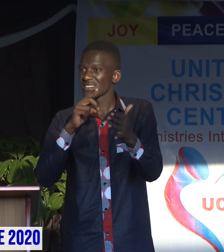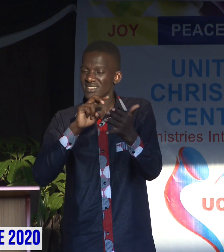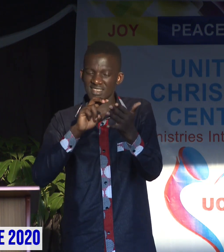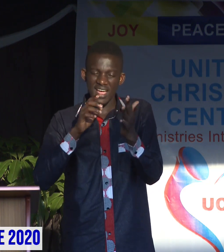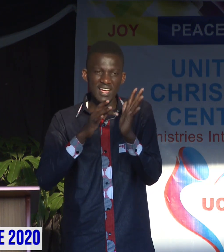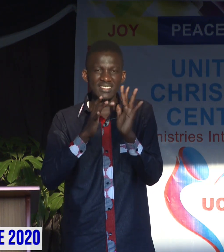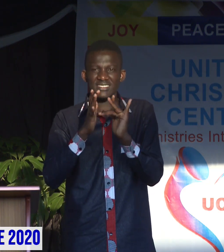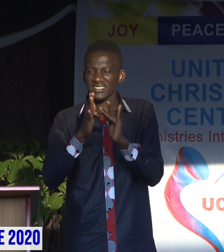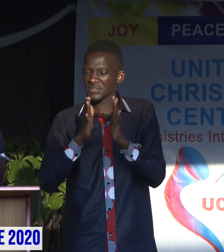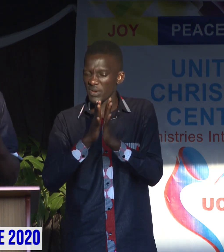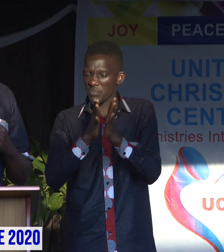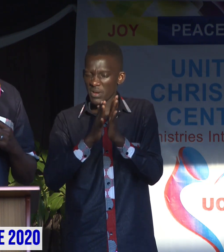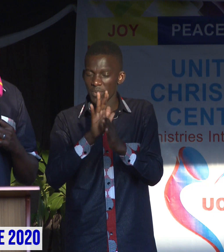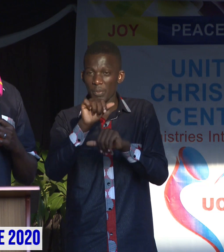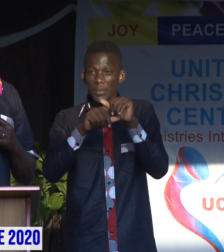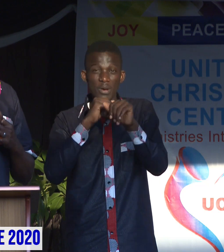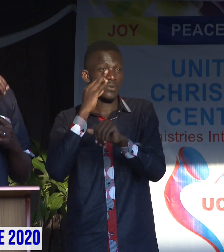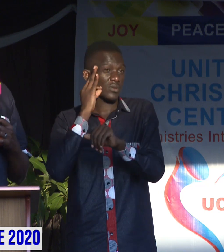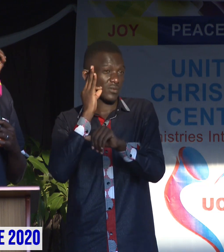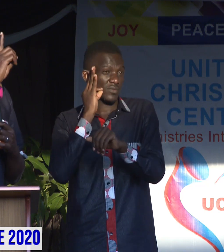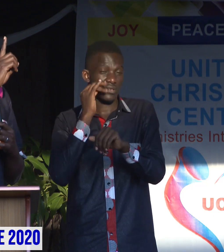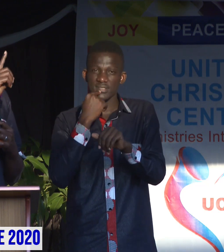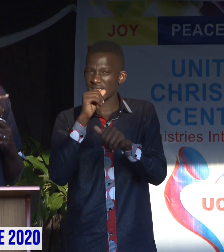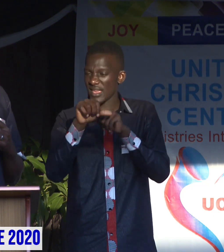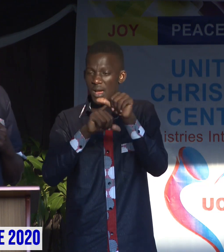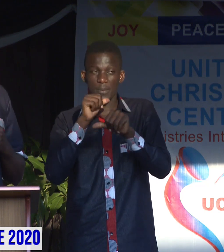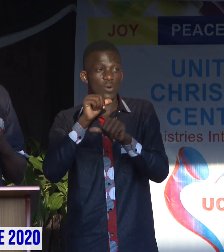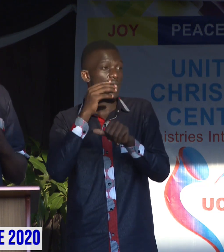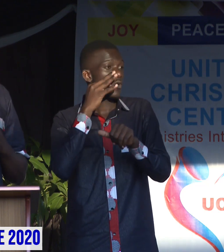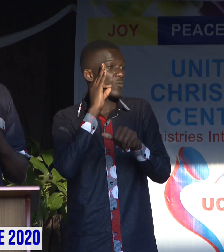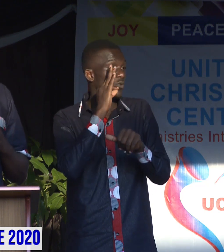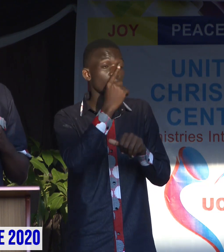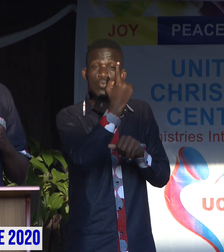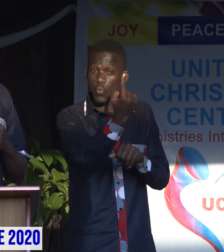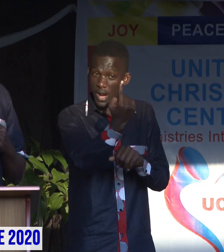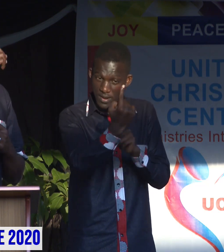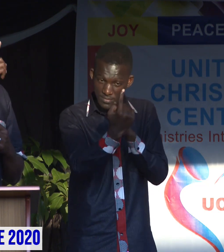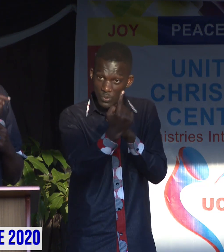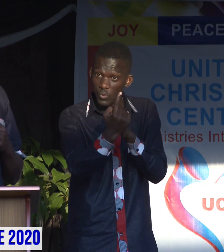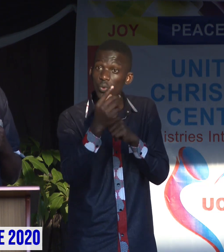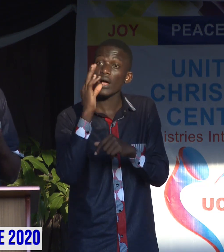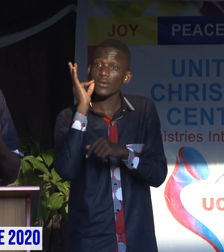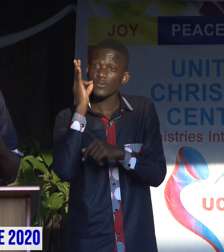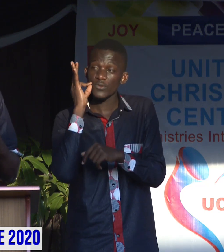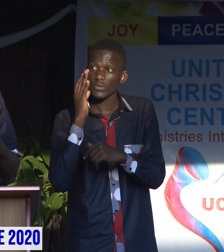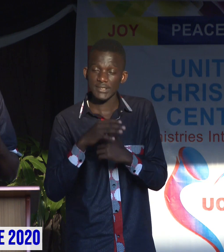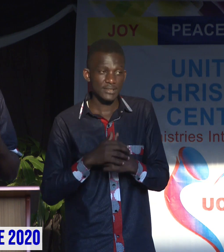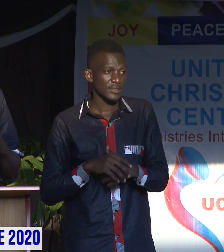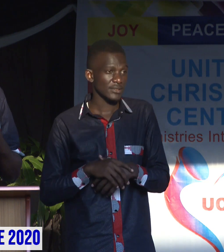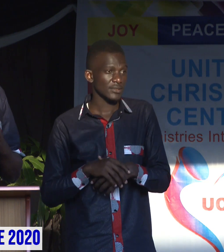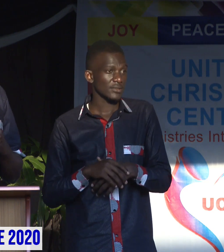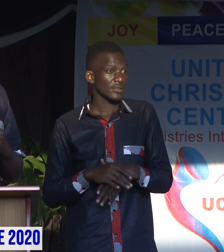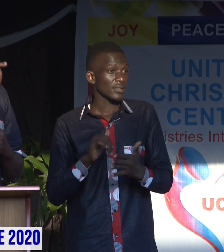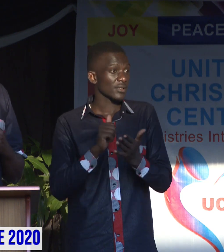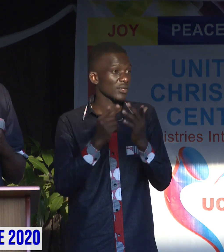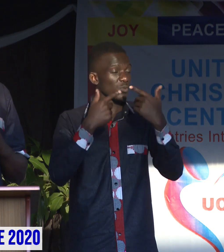bosoma Bible yonna Yesu nga ayogera ku bibala, he talks about the fruit. Ayogera ku kibala kimu. It is one. Kiri kimu. That